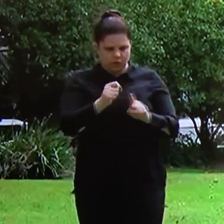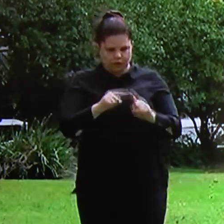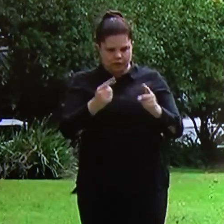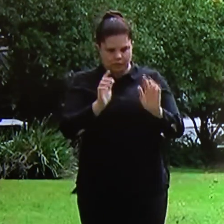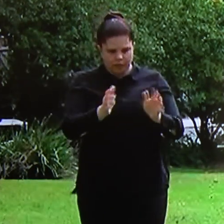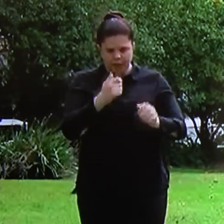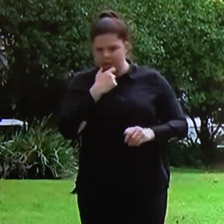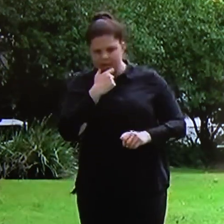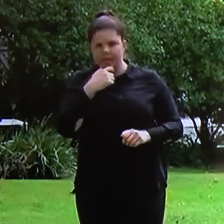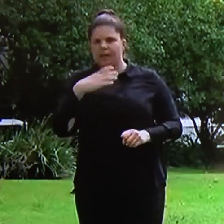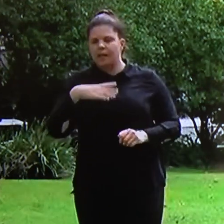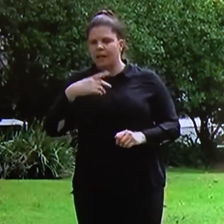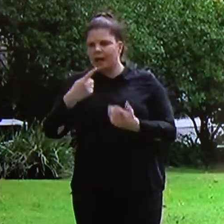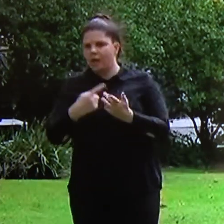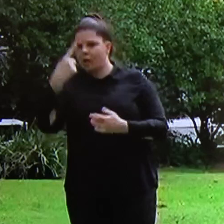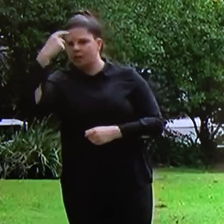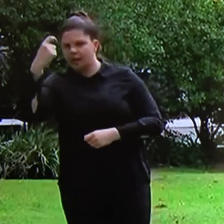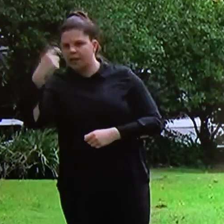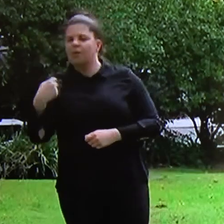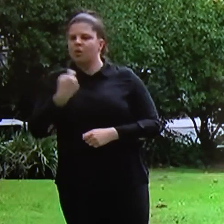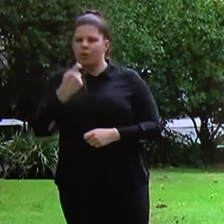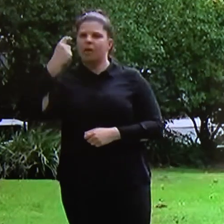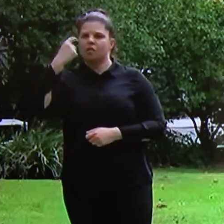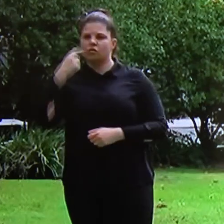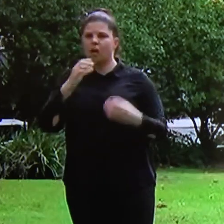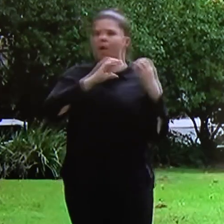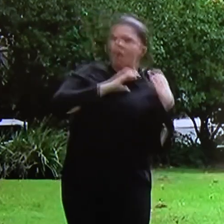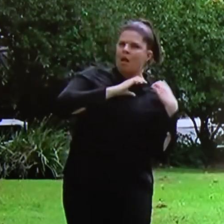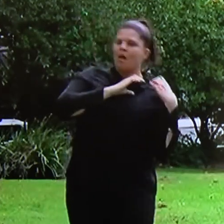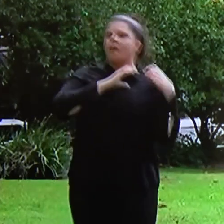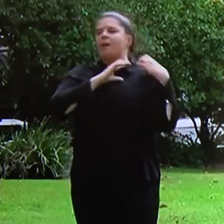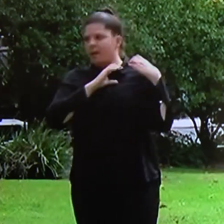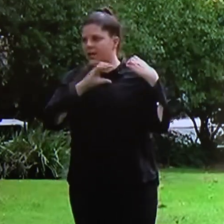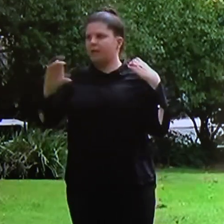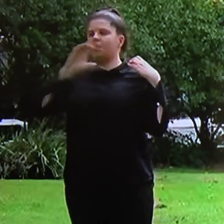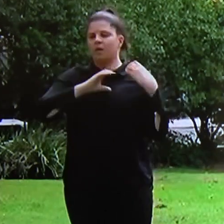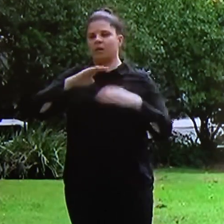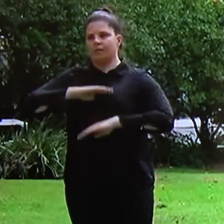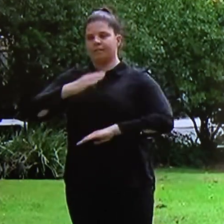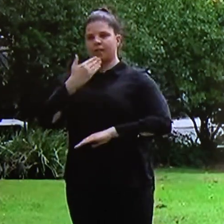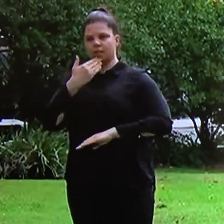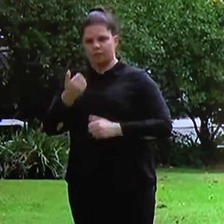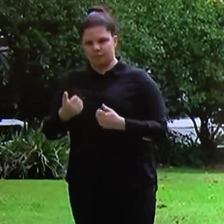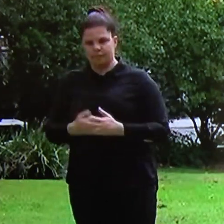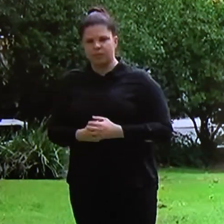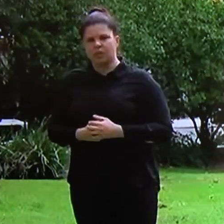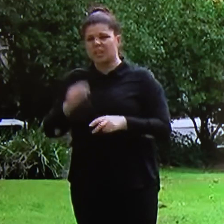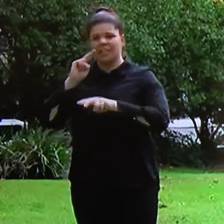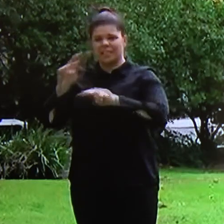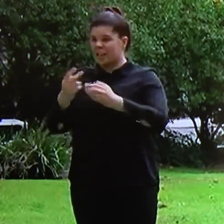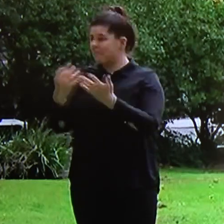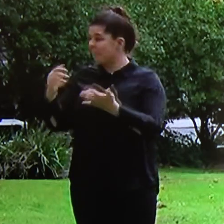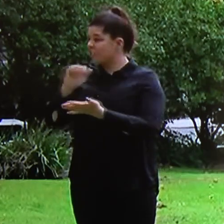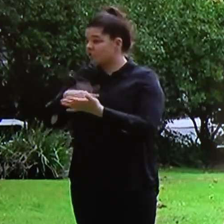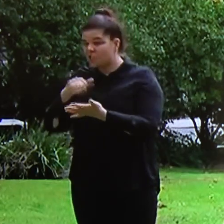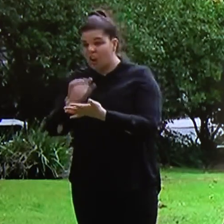of players at stake, and what we're trying to do is ease the pressure as much as possible. We are seeing many retailers who have closed or have had a